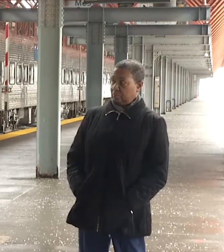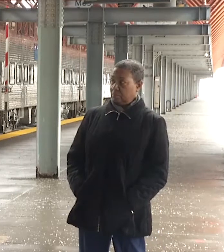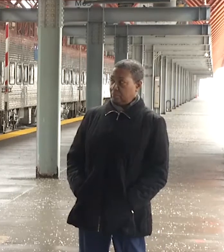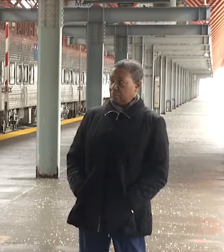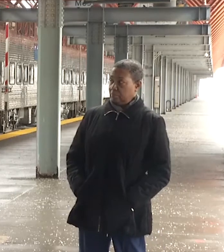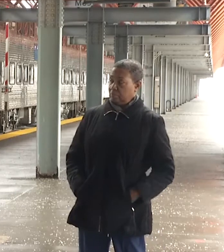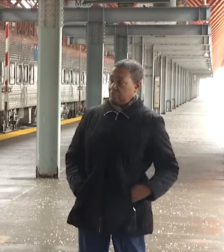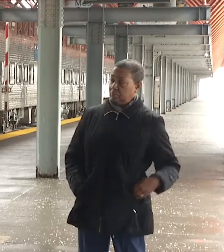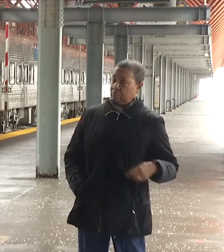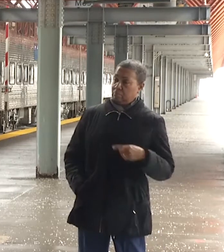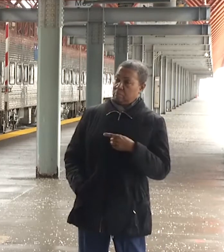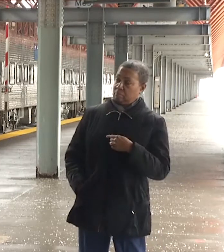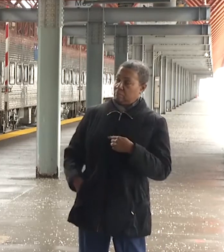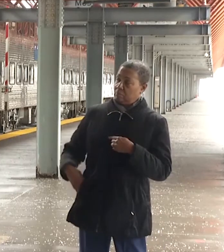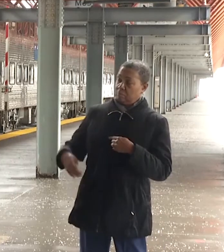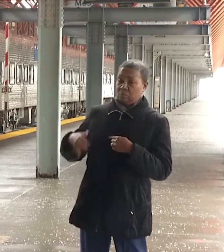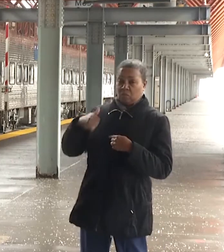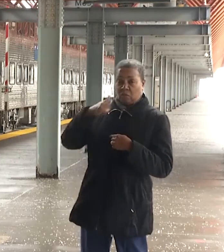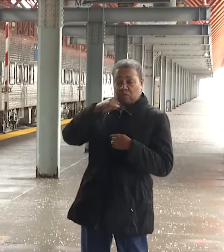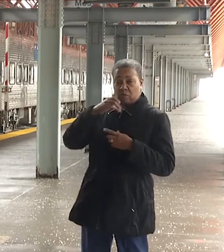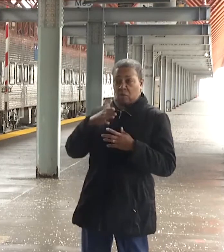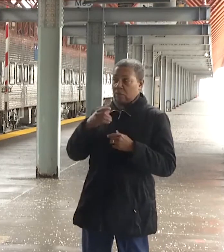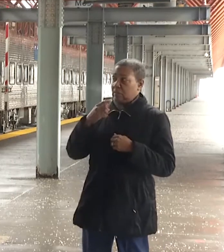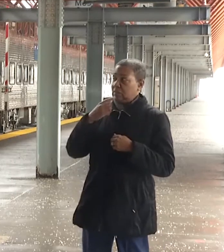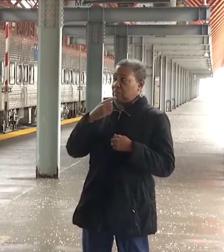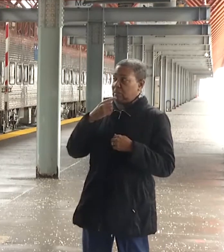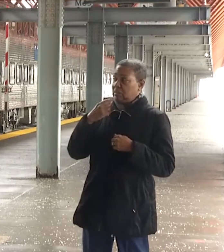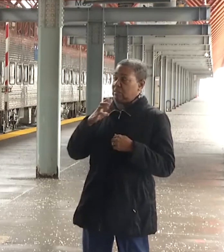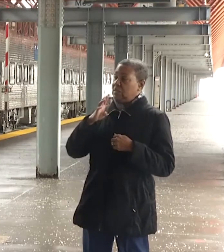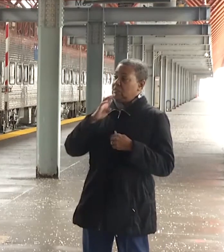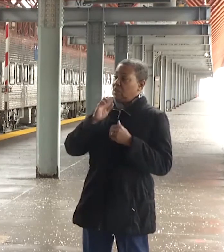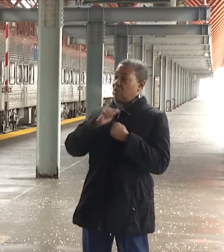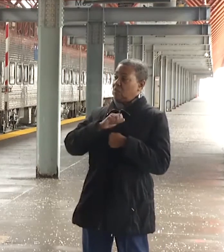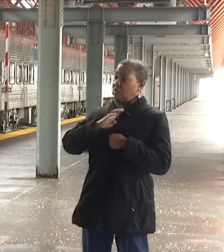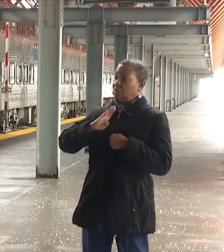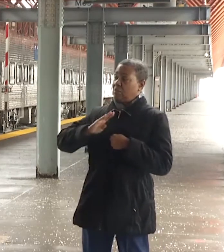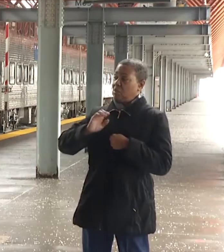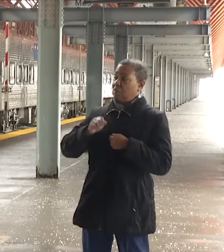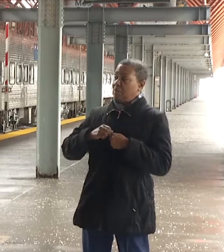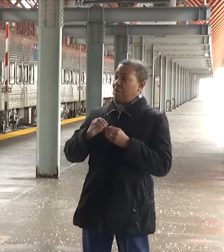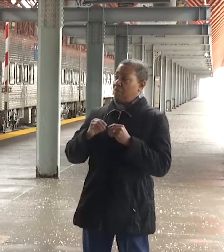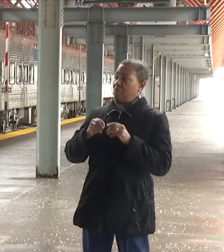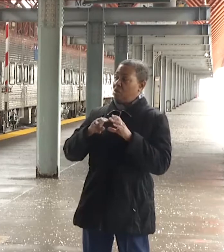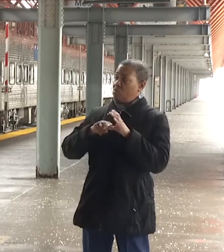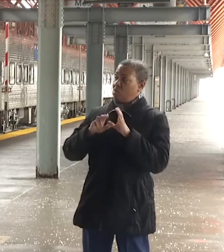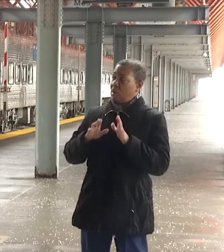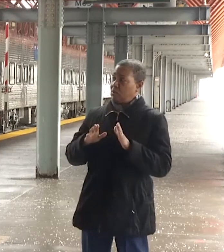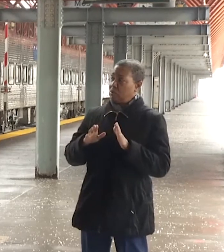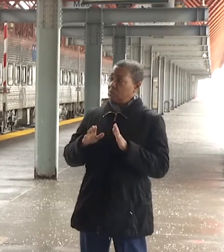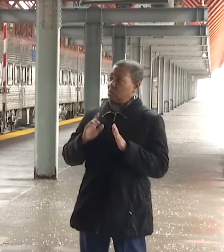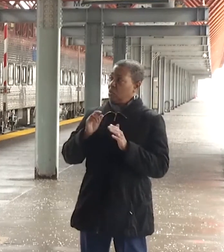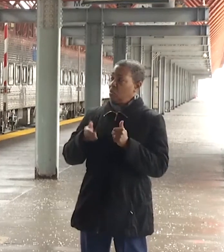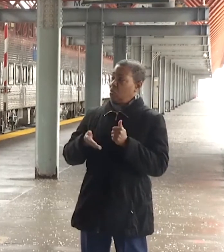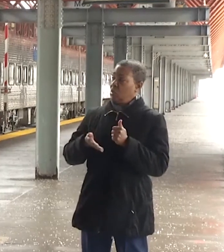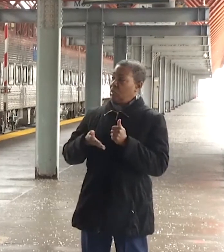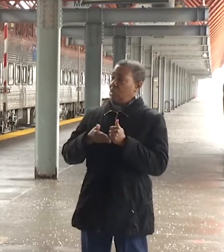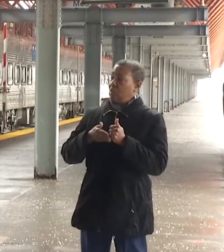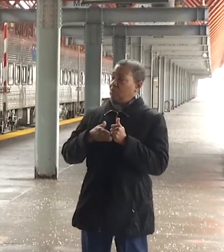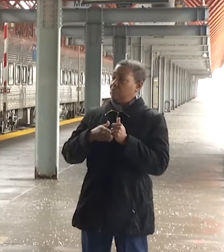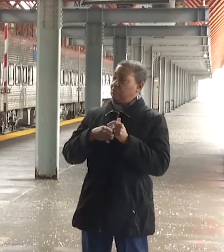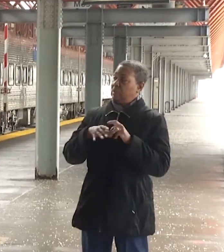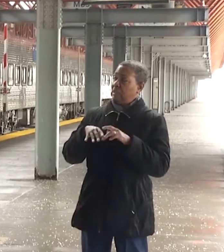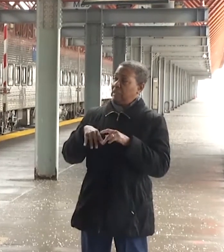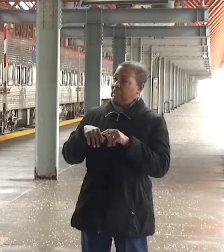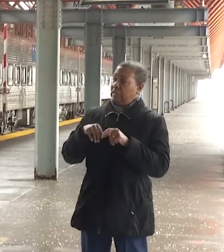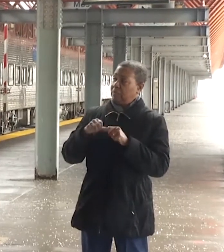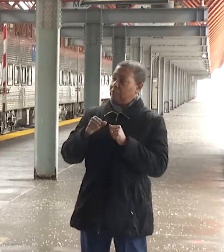Wants to know, he said we talked before about the fact that increased ridership would help absorb some of the extra